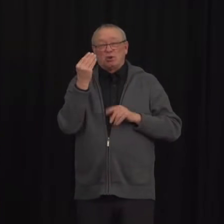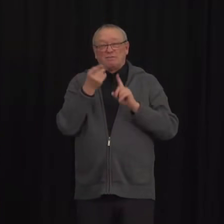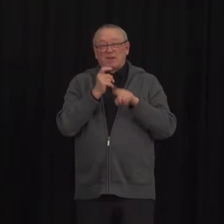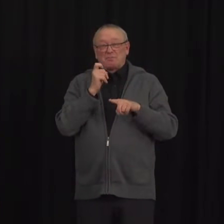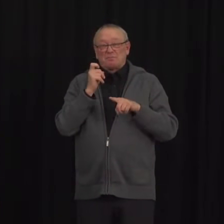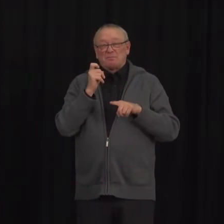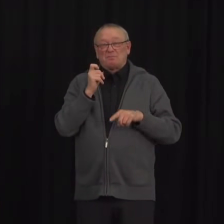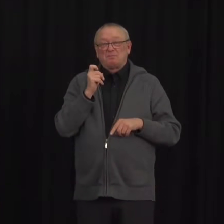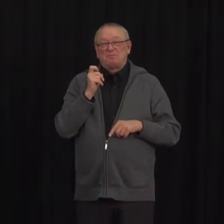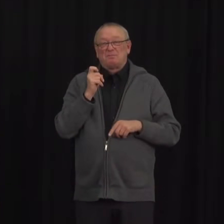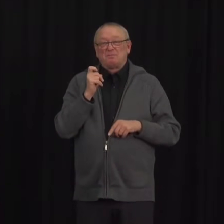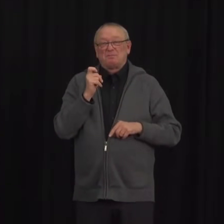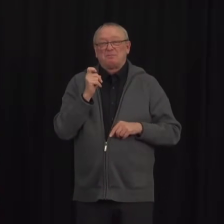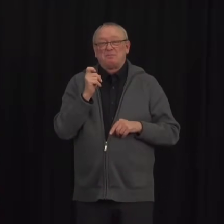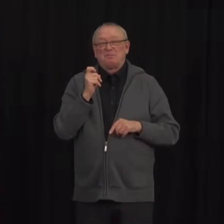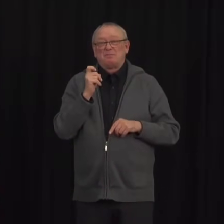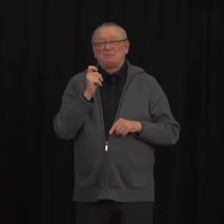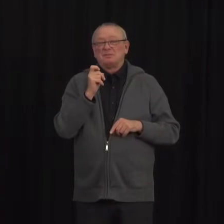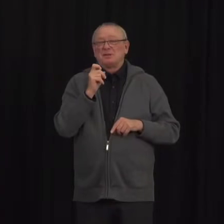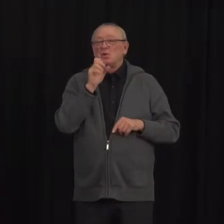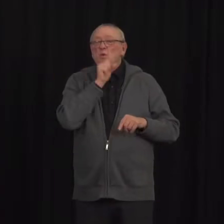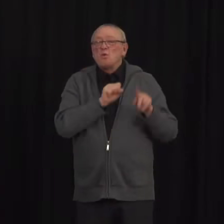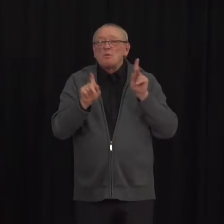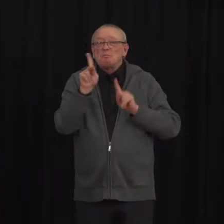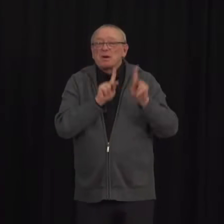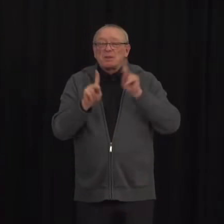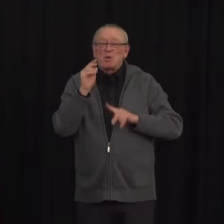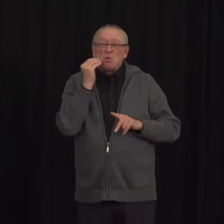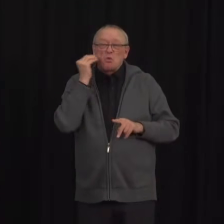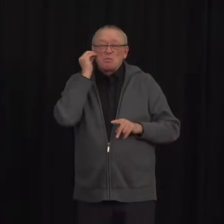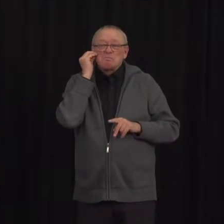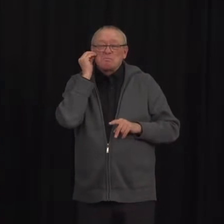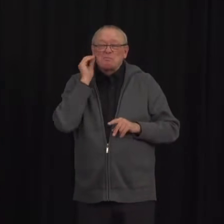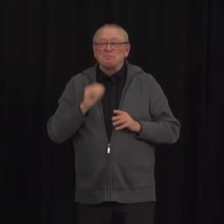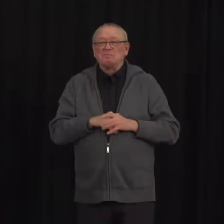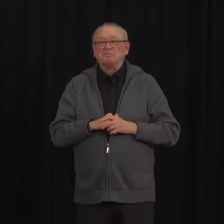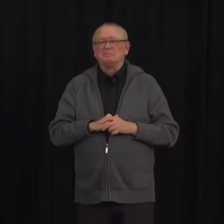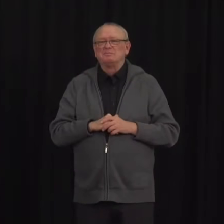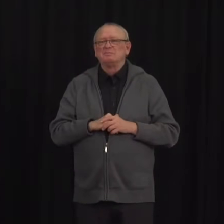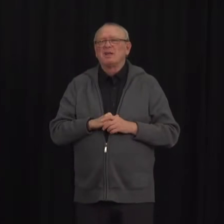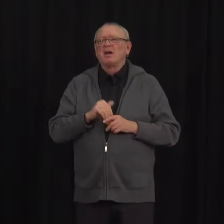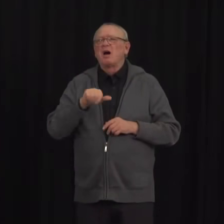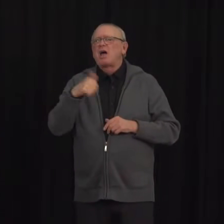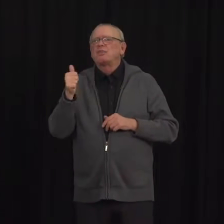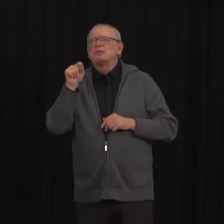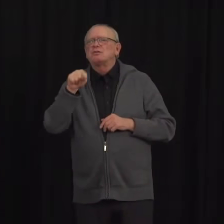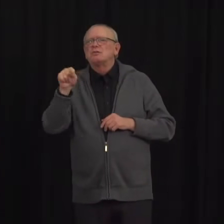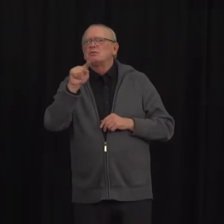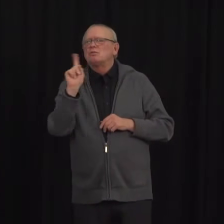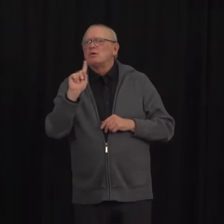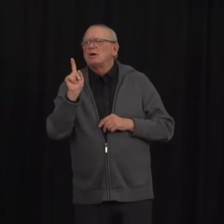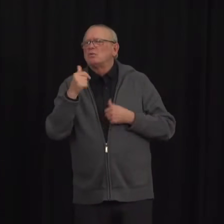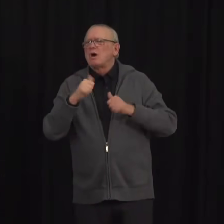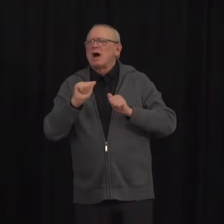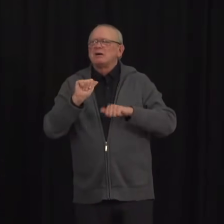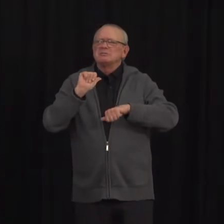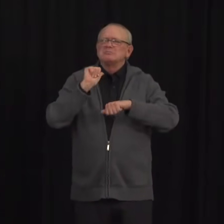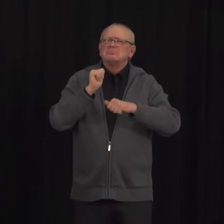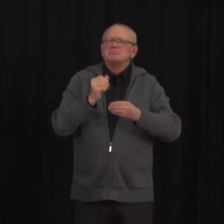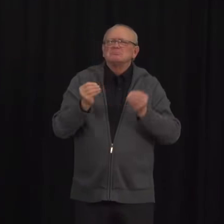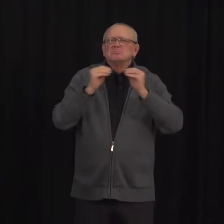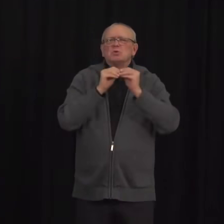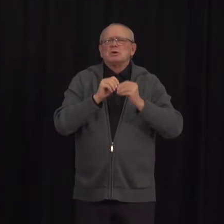or care homes, rather, sorry. What other measures can you put in place to help protect those elderly